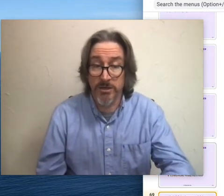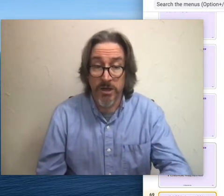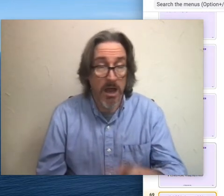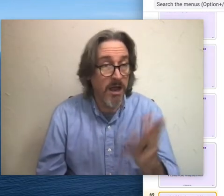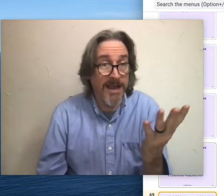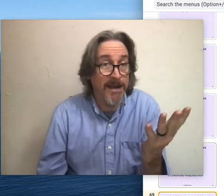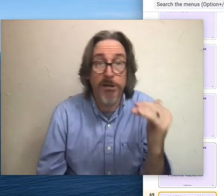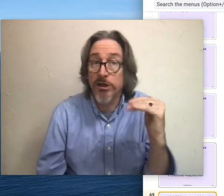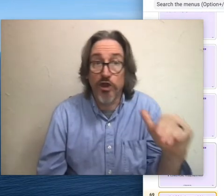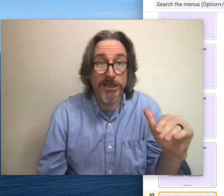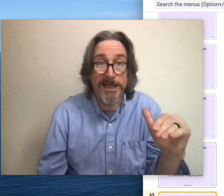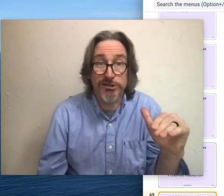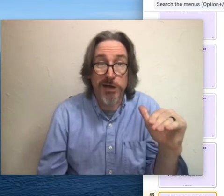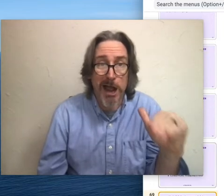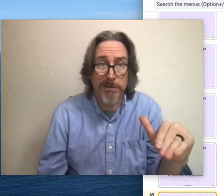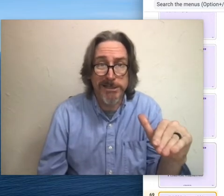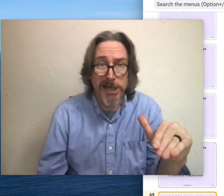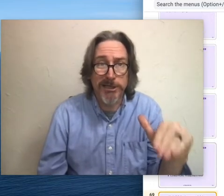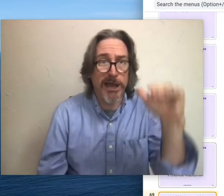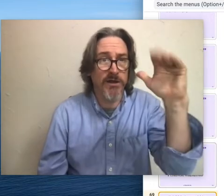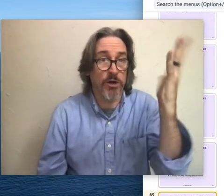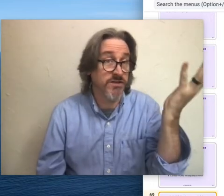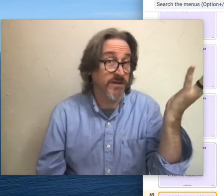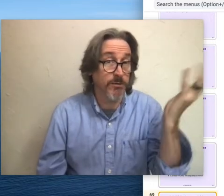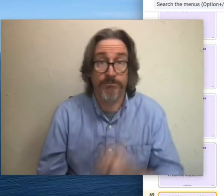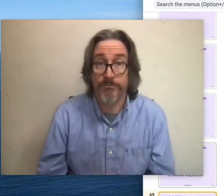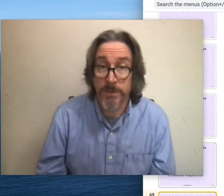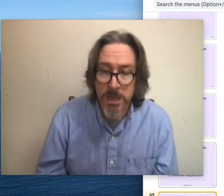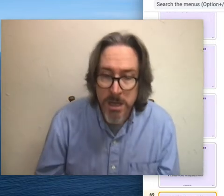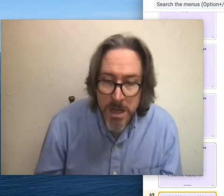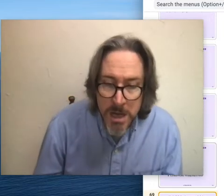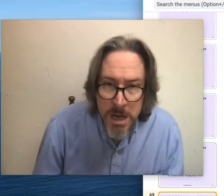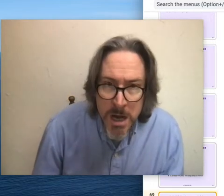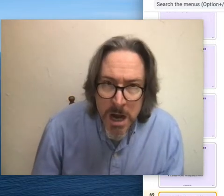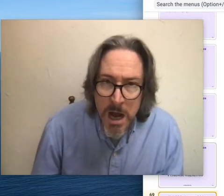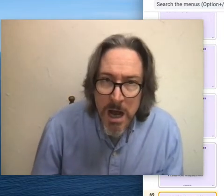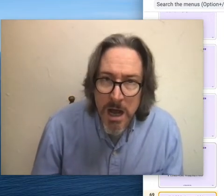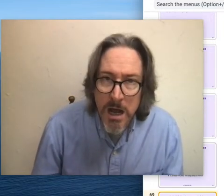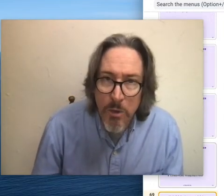And again, look at the answer. How would I sign that? Then watch the video.